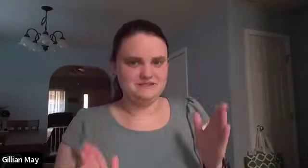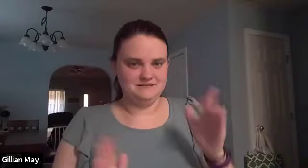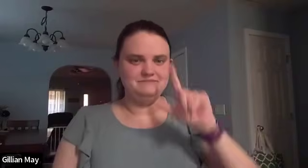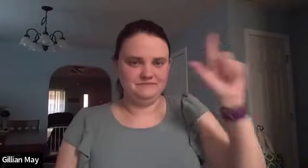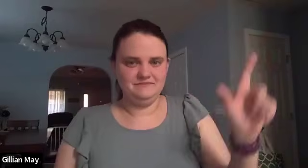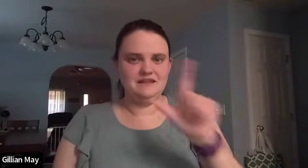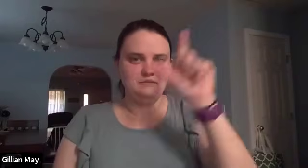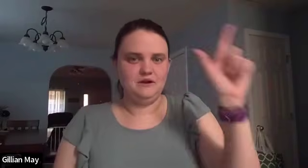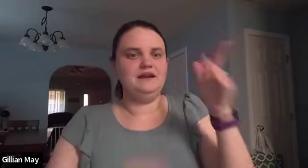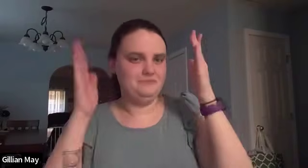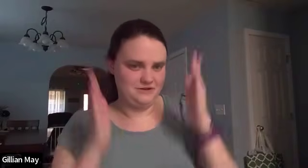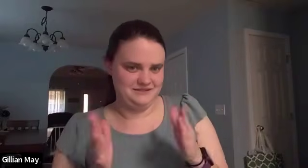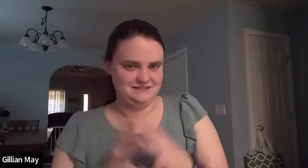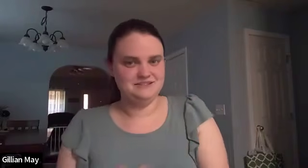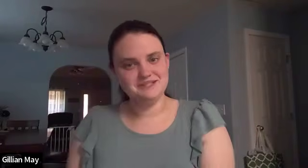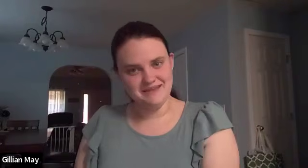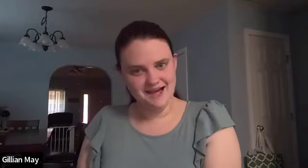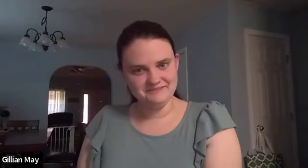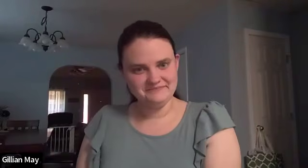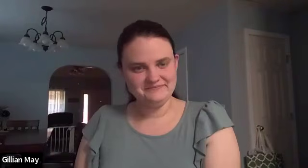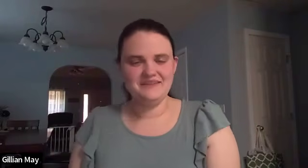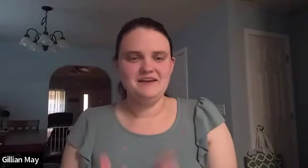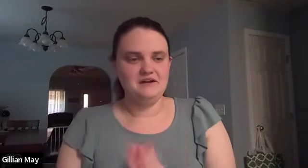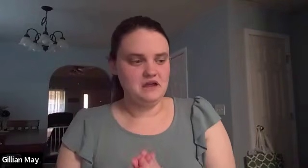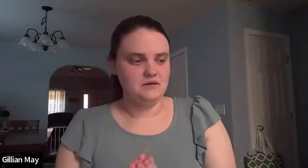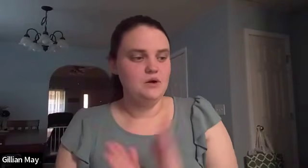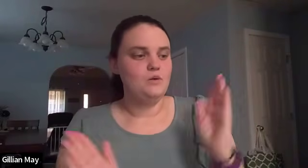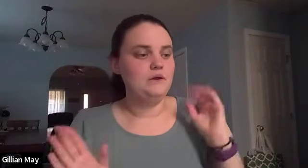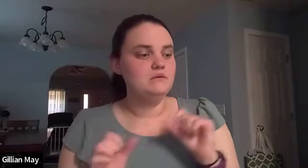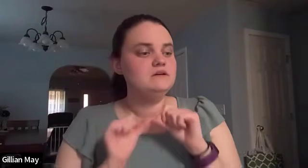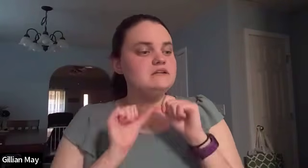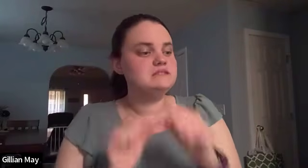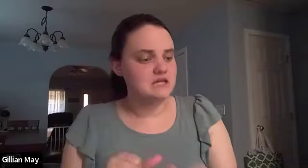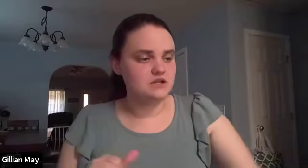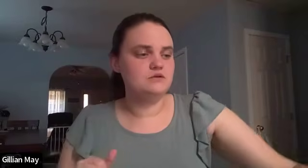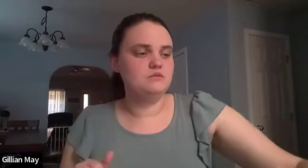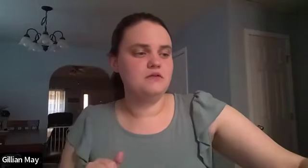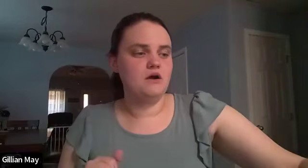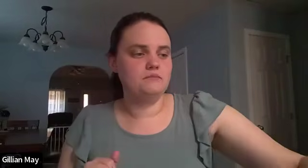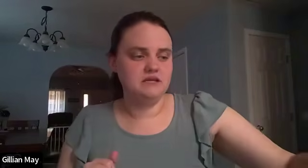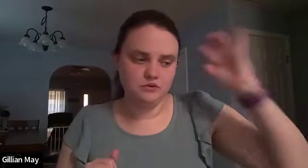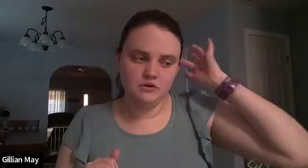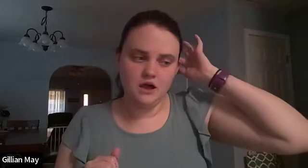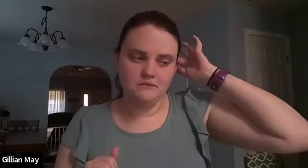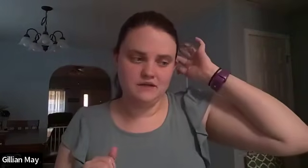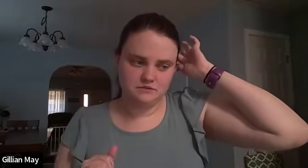person. Library person. So yeah. Okay. We will continue with our people next